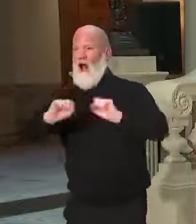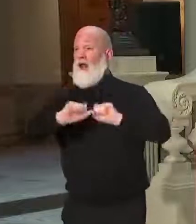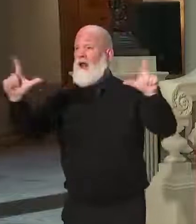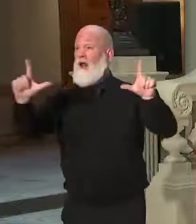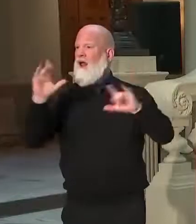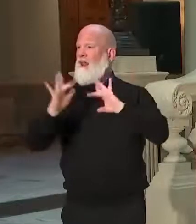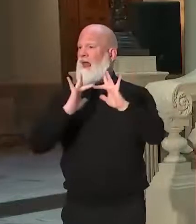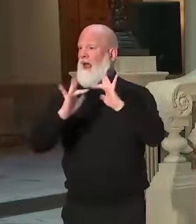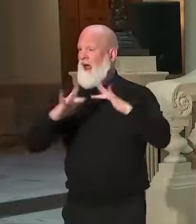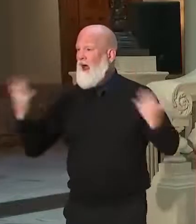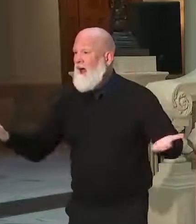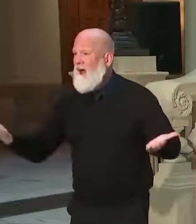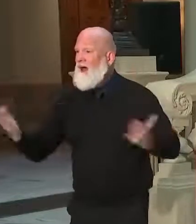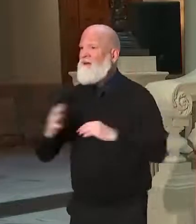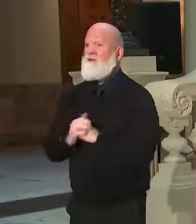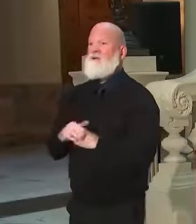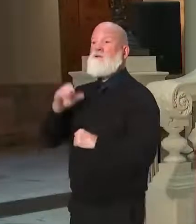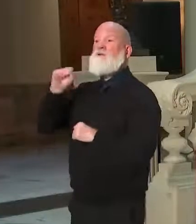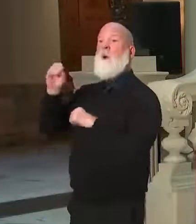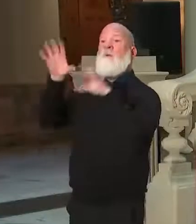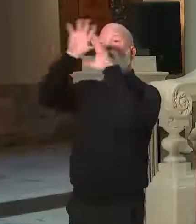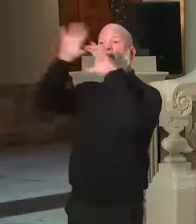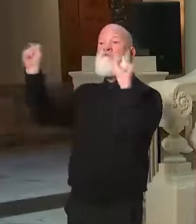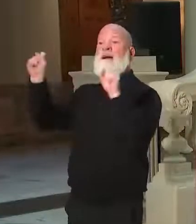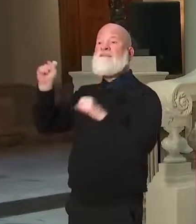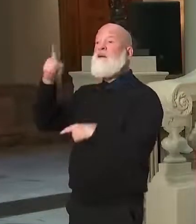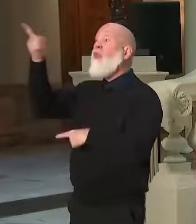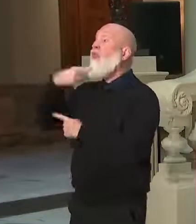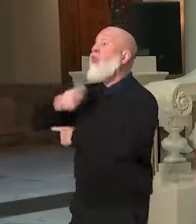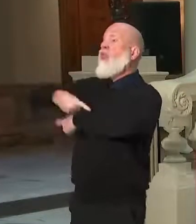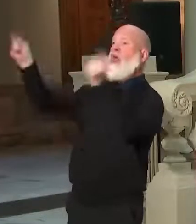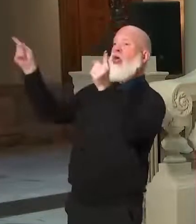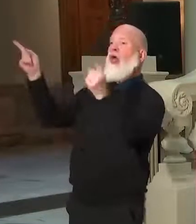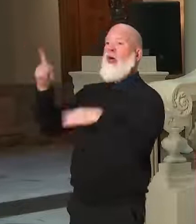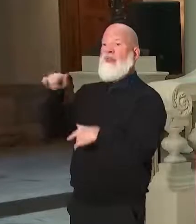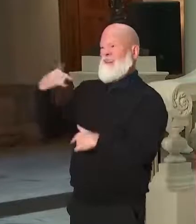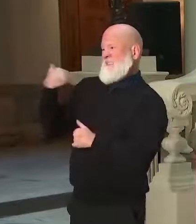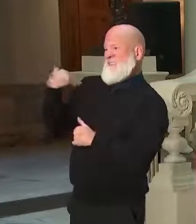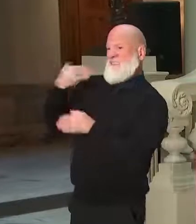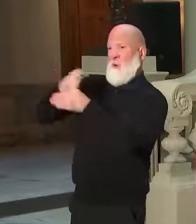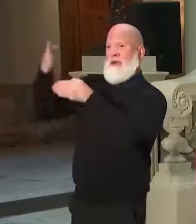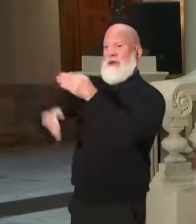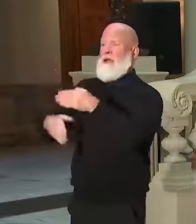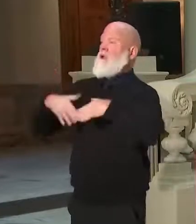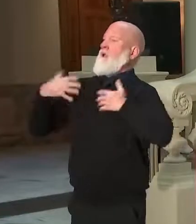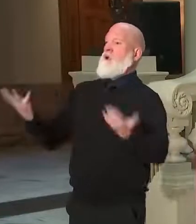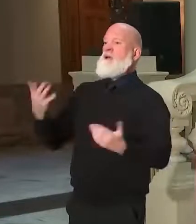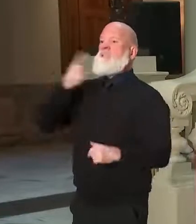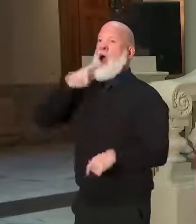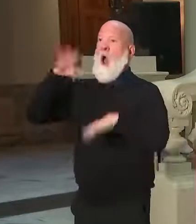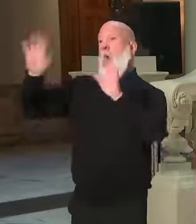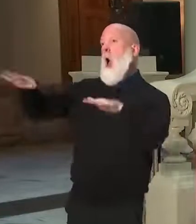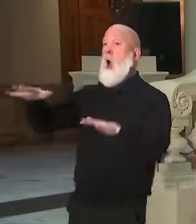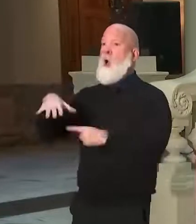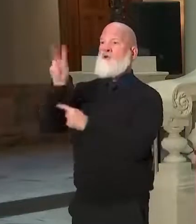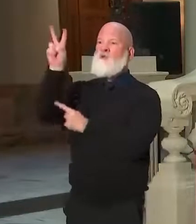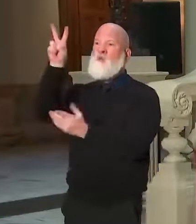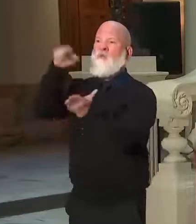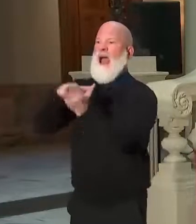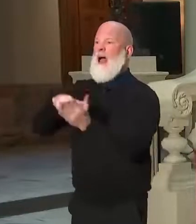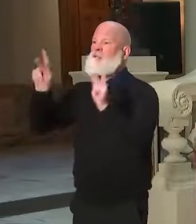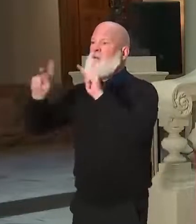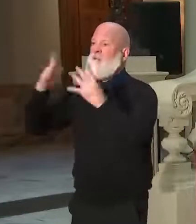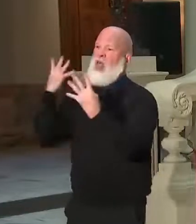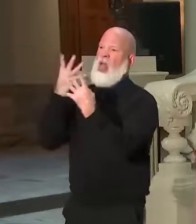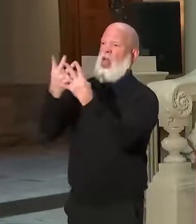Let's go over the numbers of the president's team is claiming, which have a little chart over here. They're claiming there were 2,056 felons that voted.